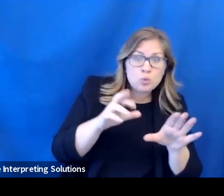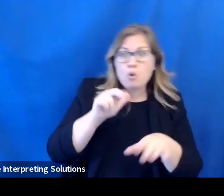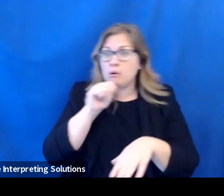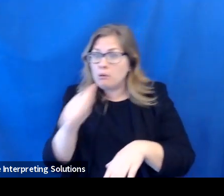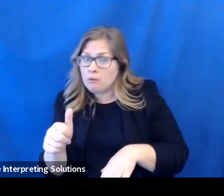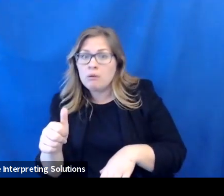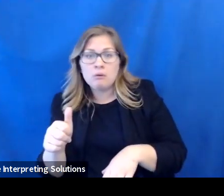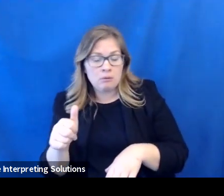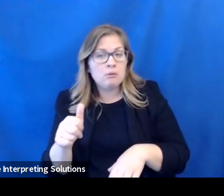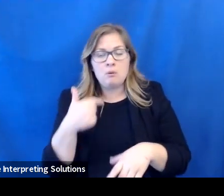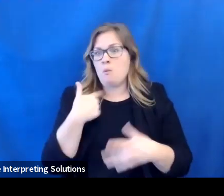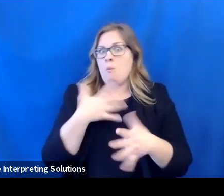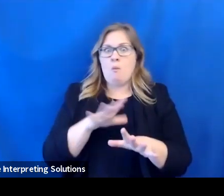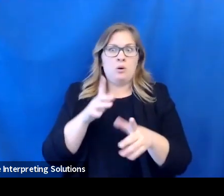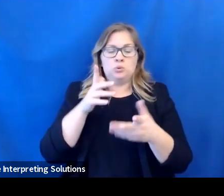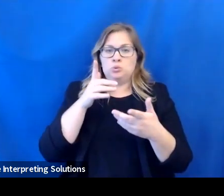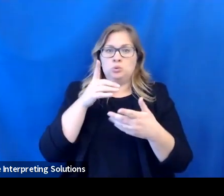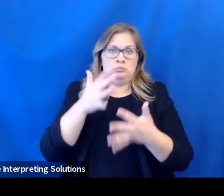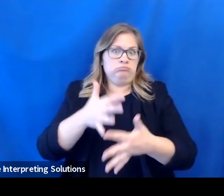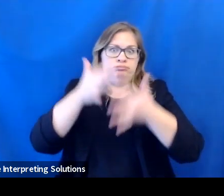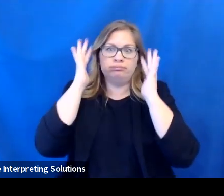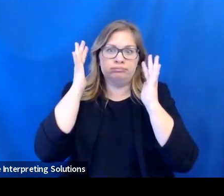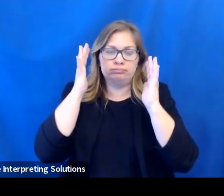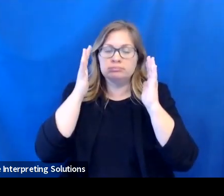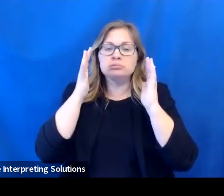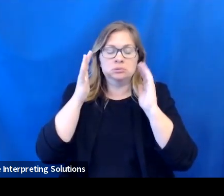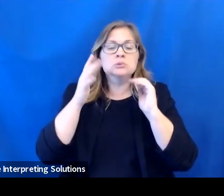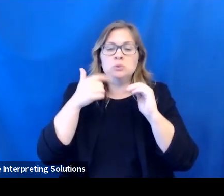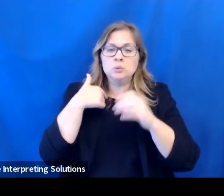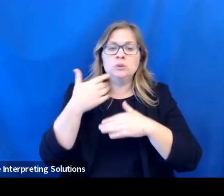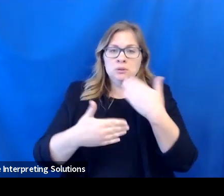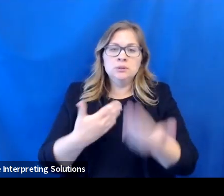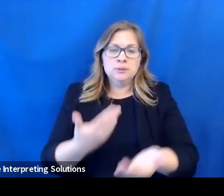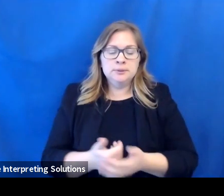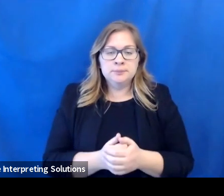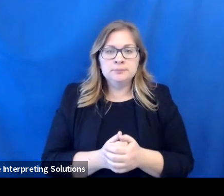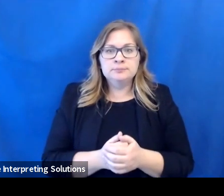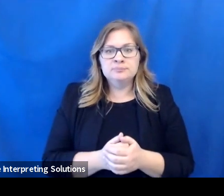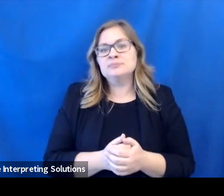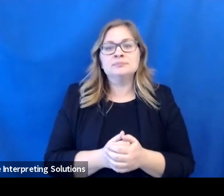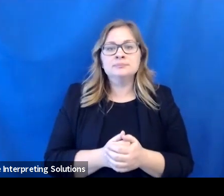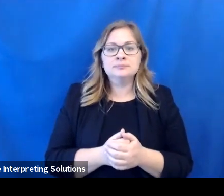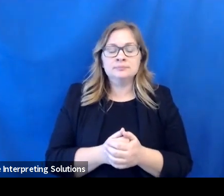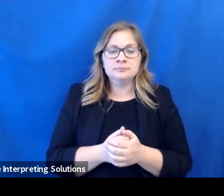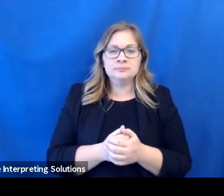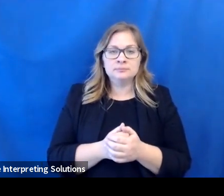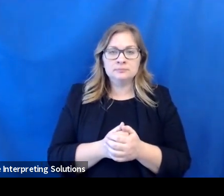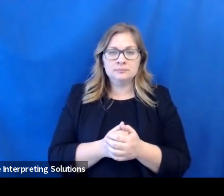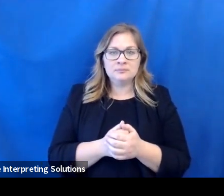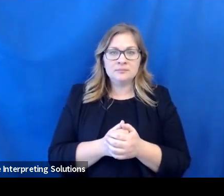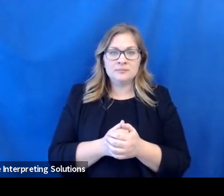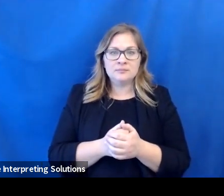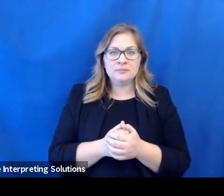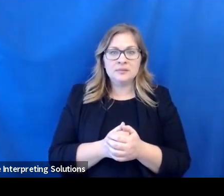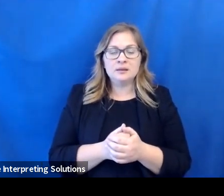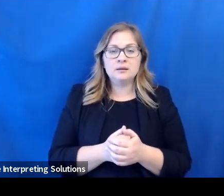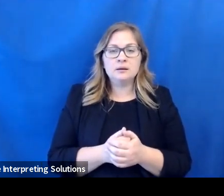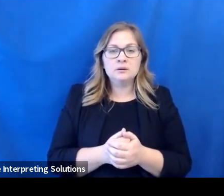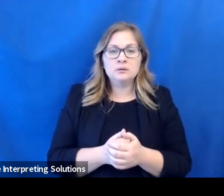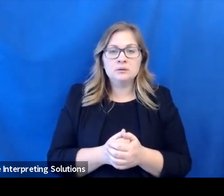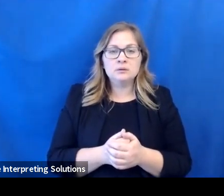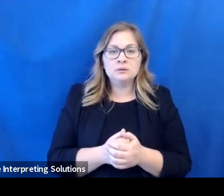point in time, I think we've been given, maybe by geography, I'd like to think it's by a social compact amongst